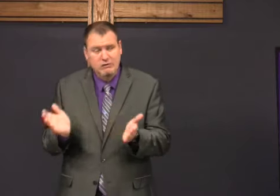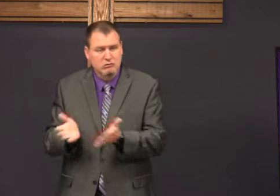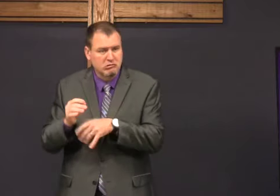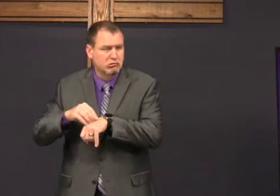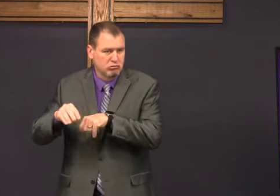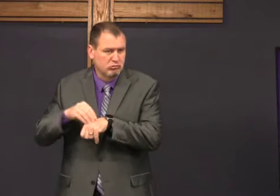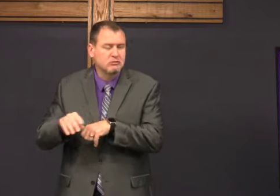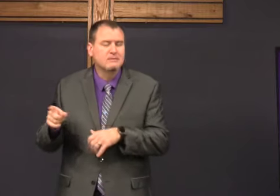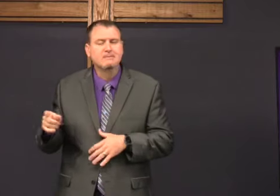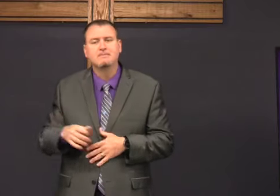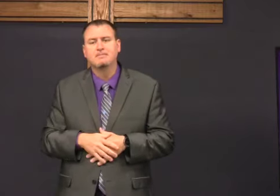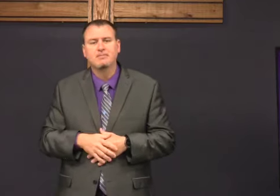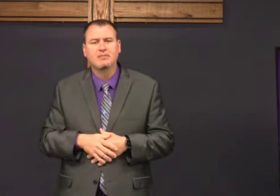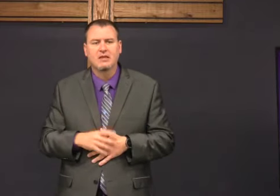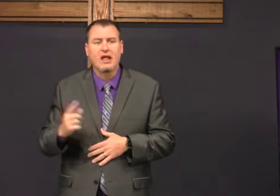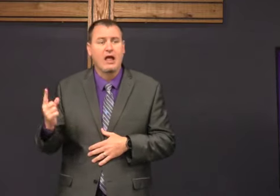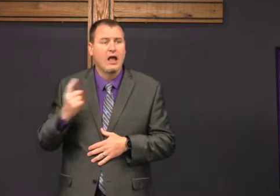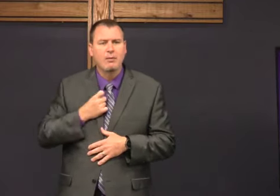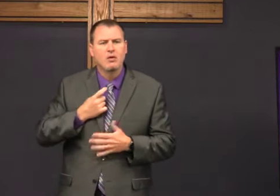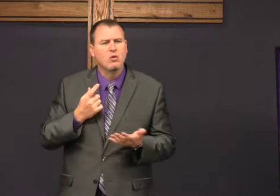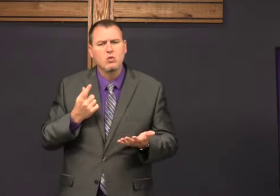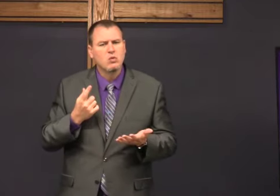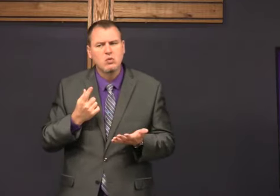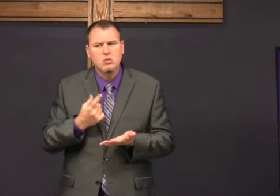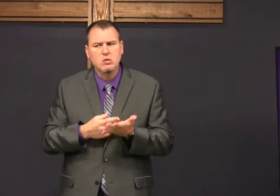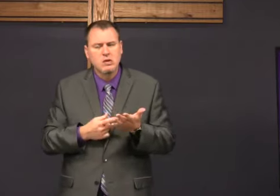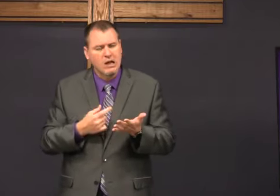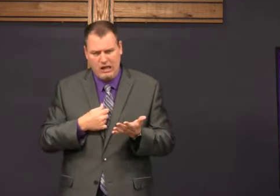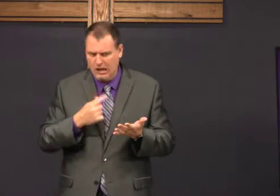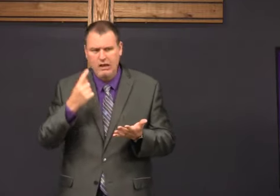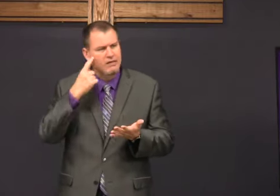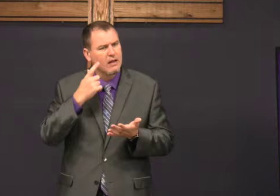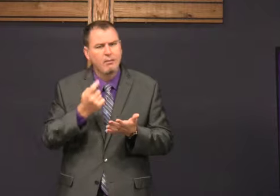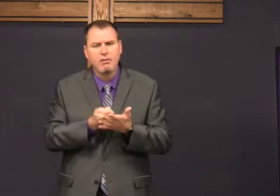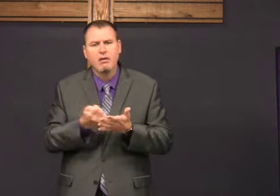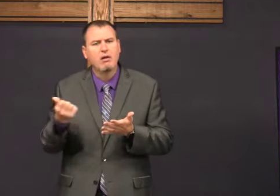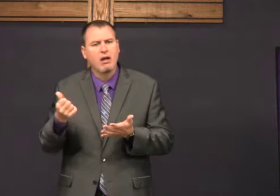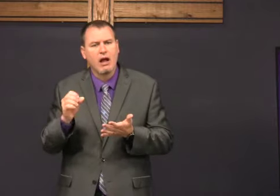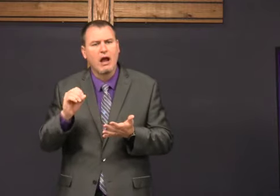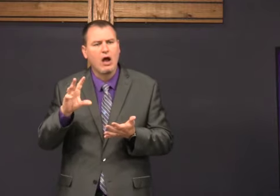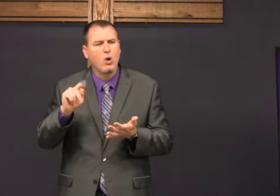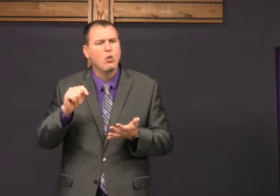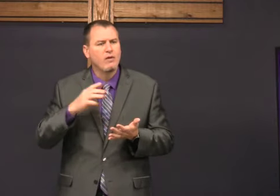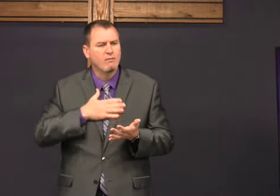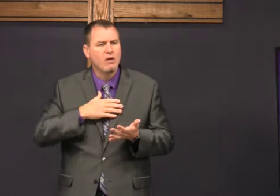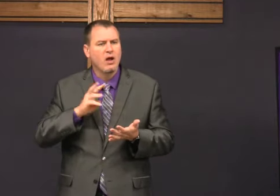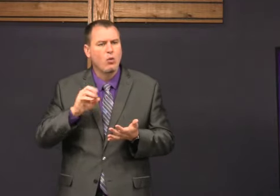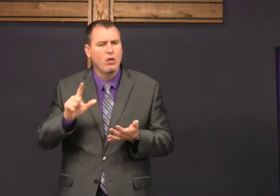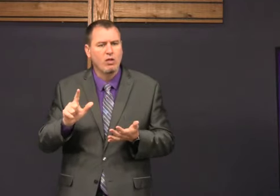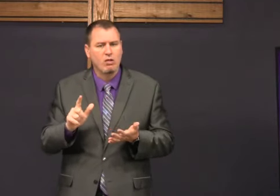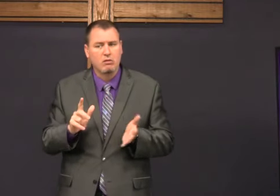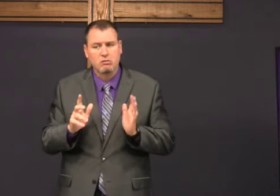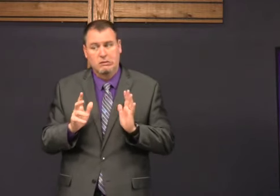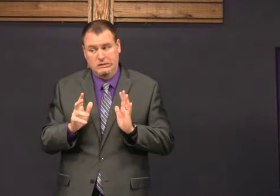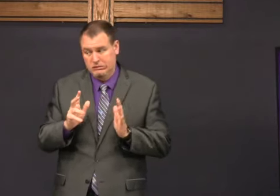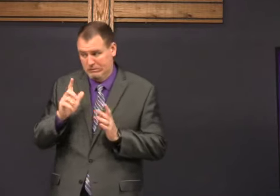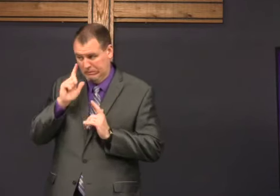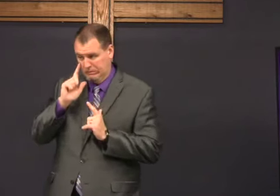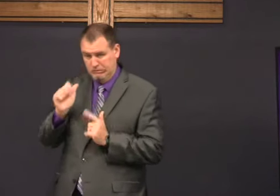him, encourage him, counsel him. And he asked me, I'm thinking of kicking him out